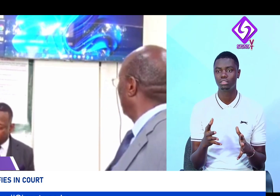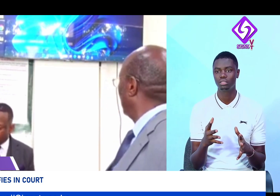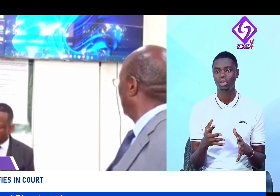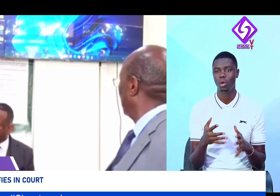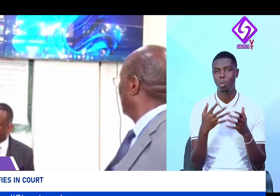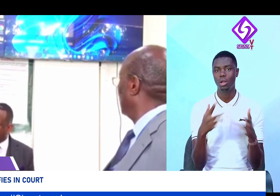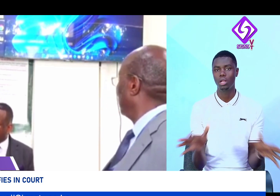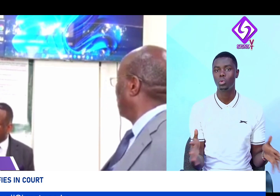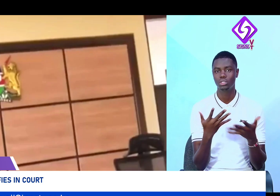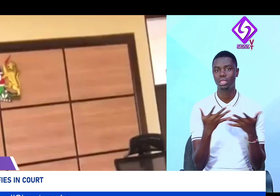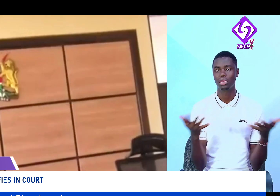are auctioned.